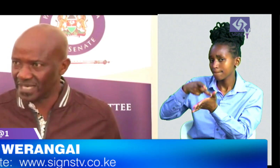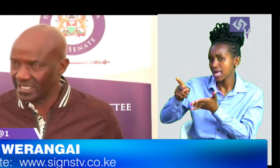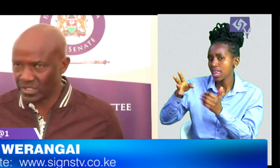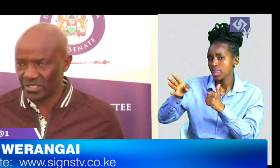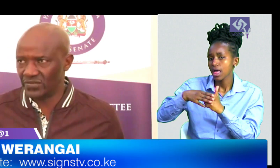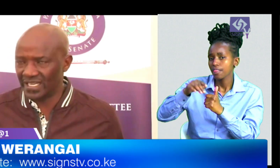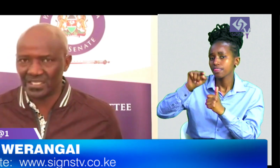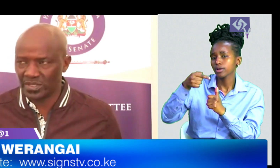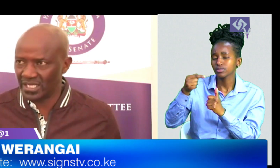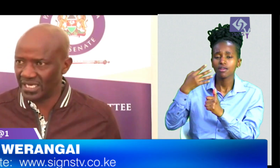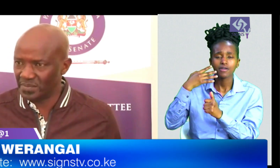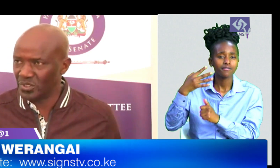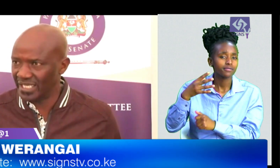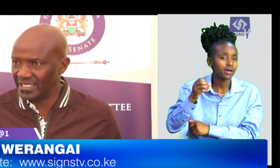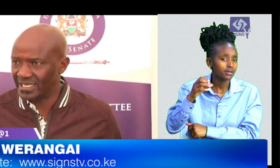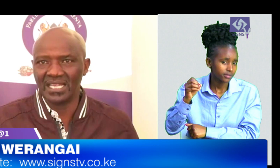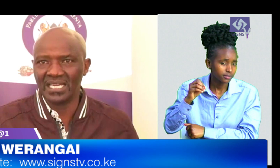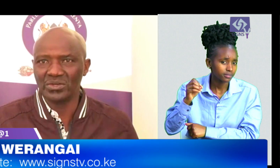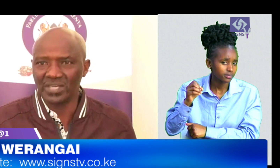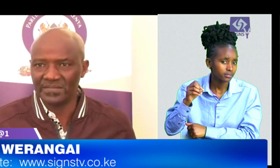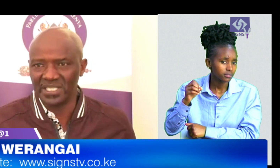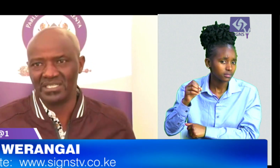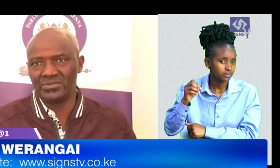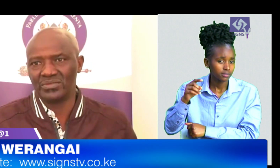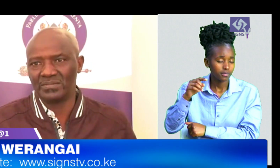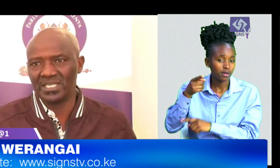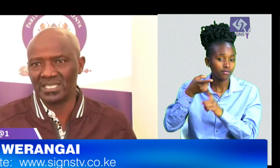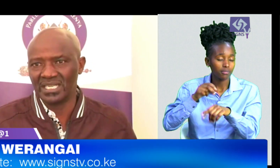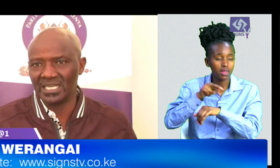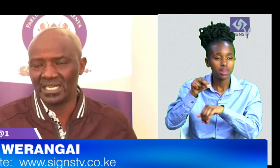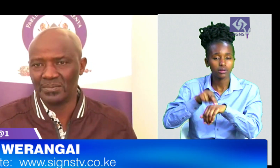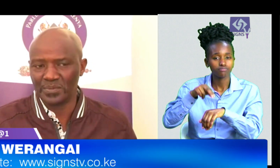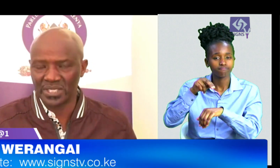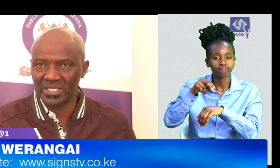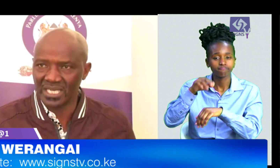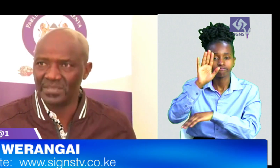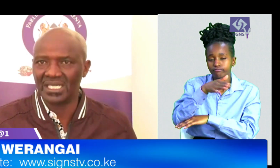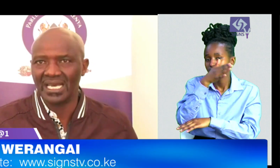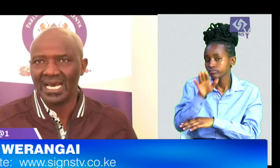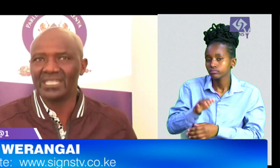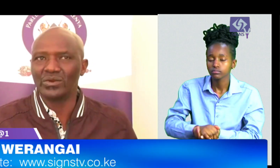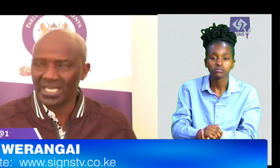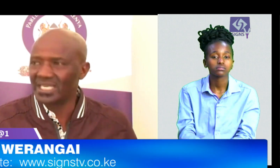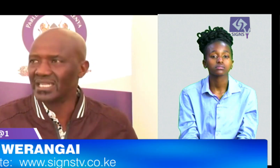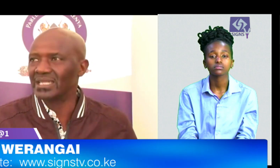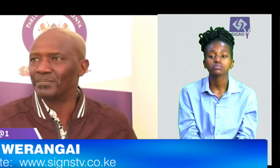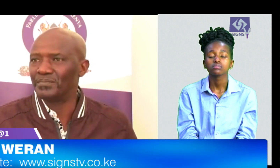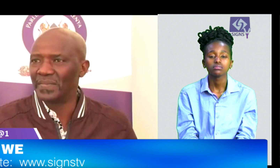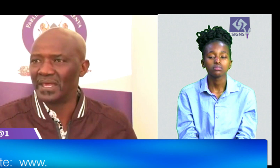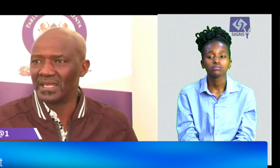some category of learners with special needs. The national government, through the budget and appropriations committee, has allocated